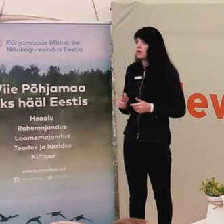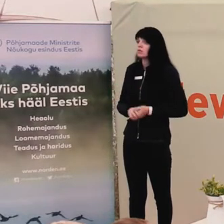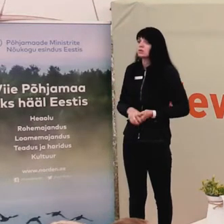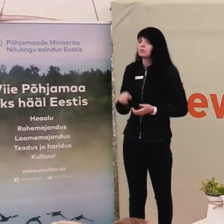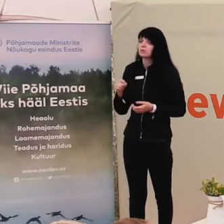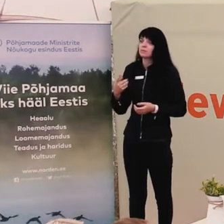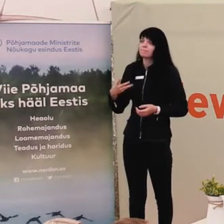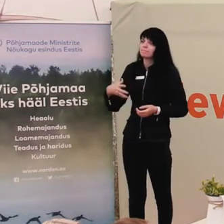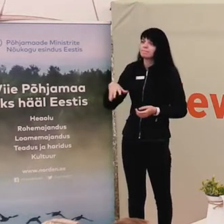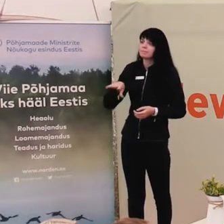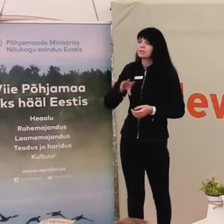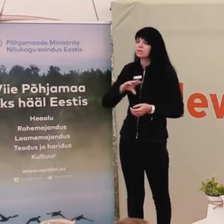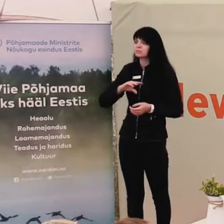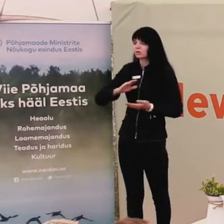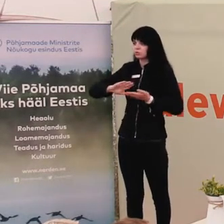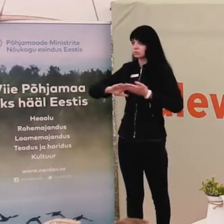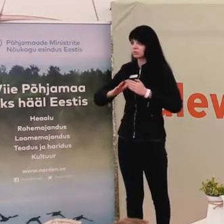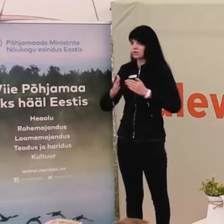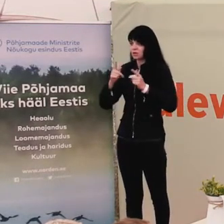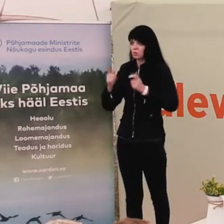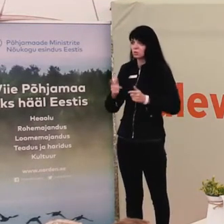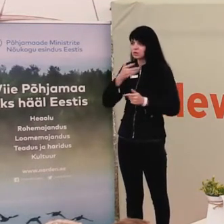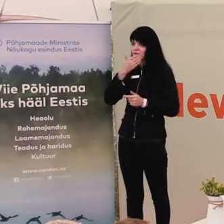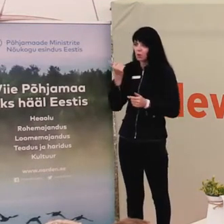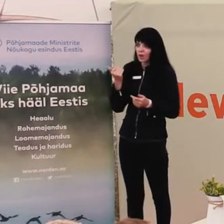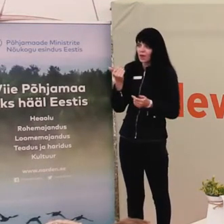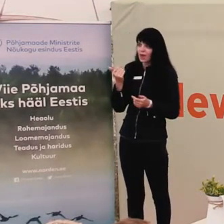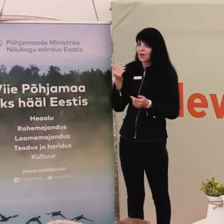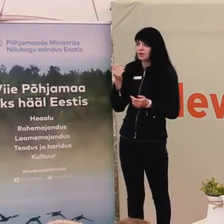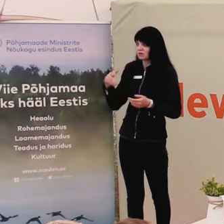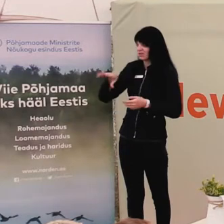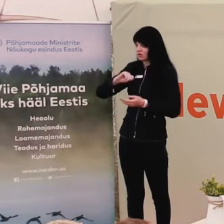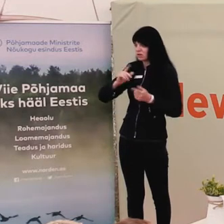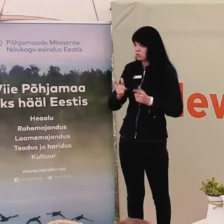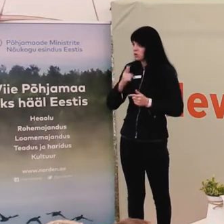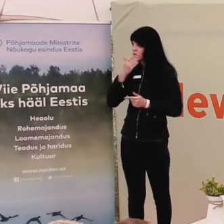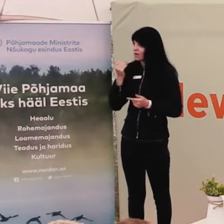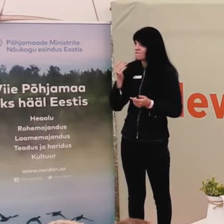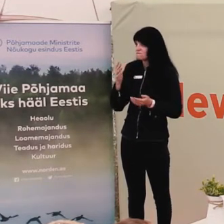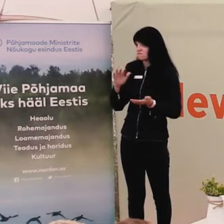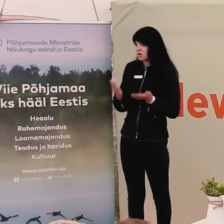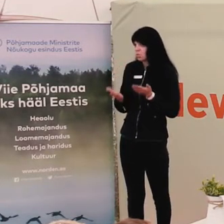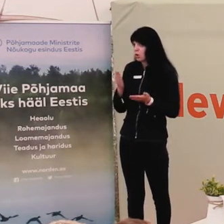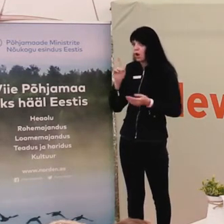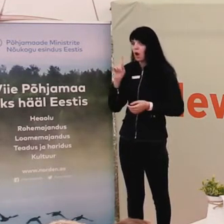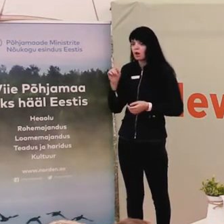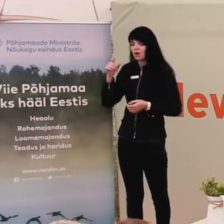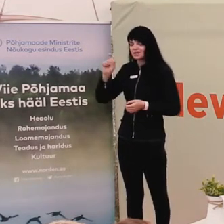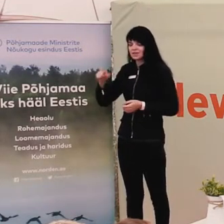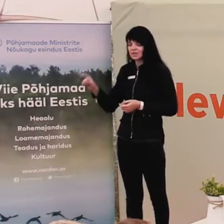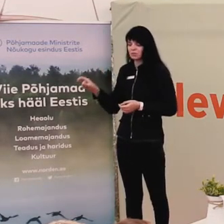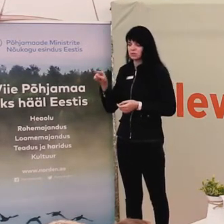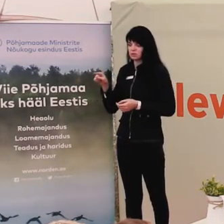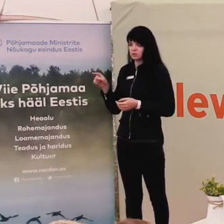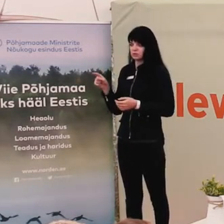what we don't really agree on, I think, maybe we do here more or less, but I think people are too